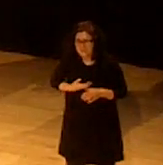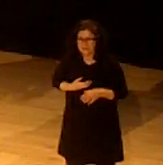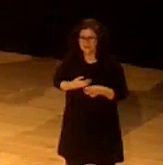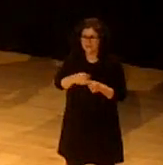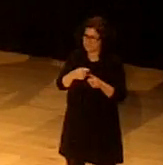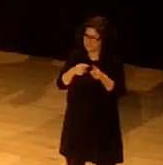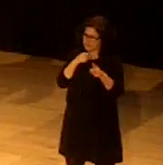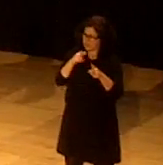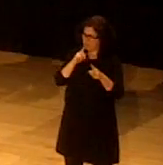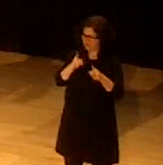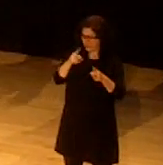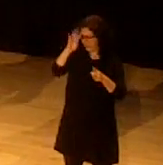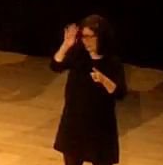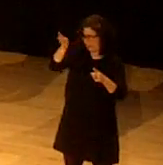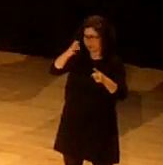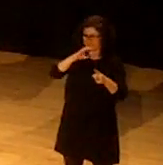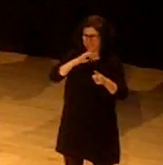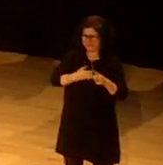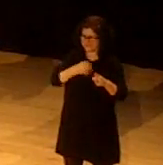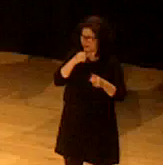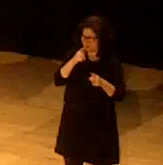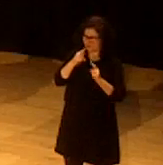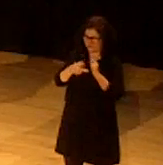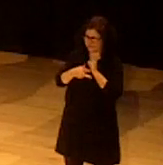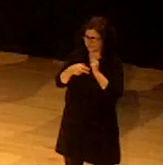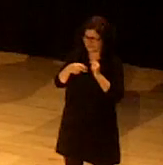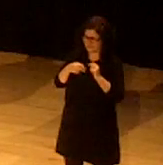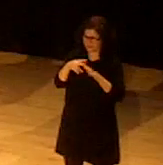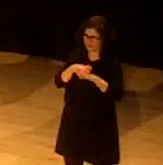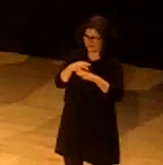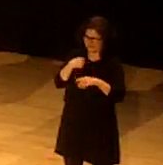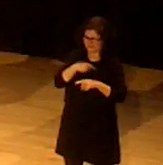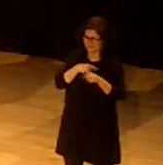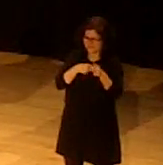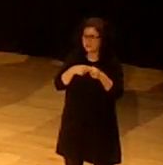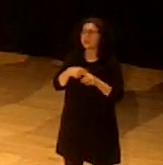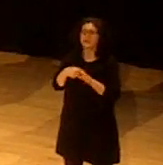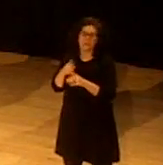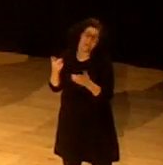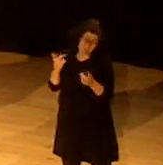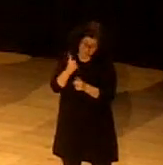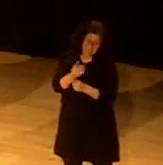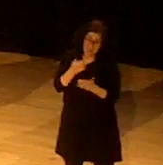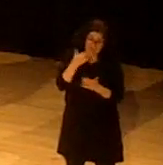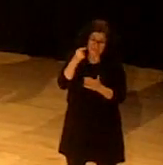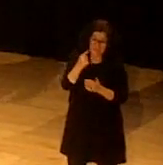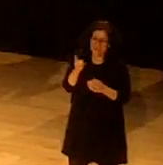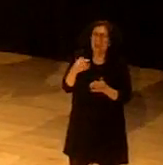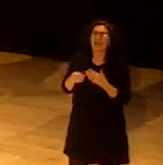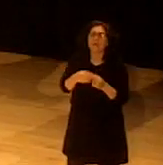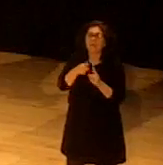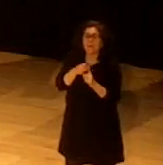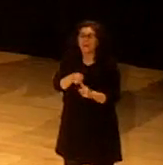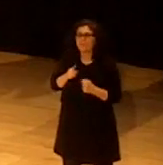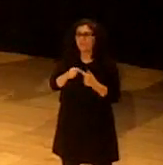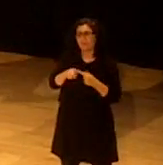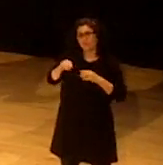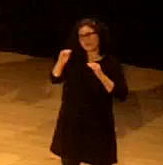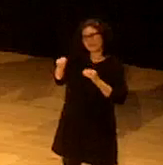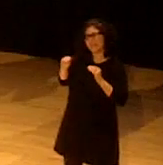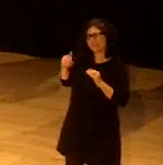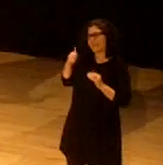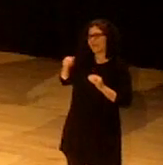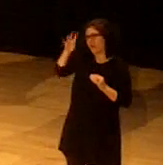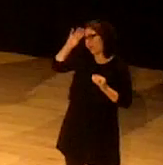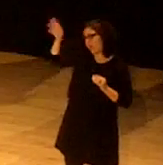precisely, but just the idea of when we teach moral tales to a child, when we teach anything from any